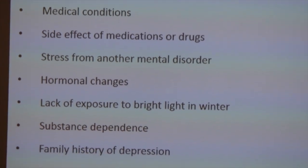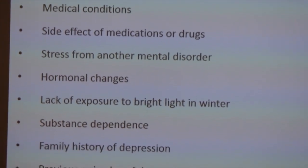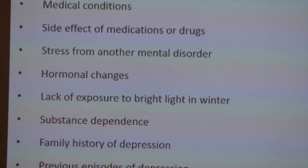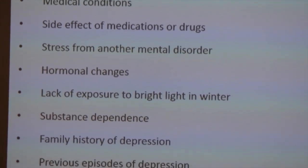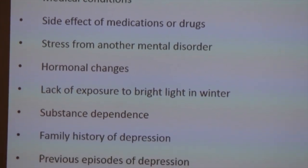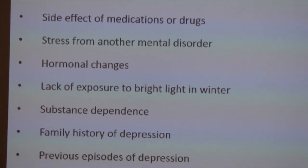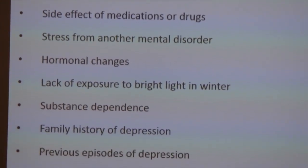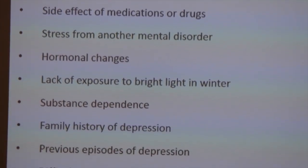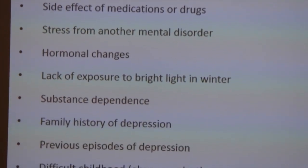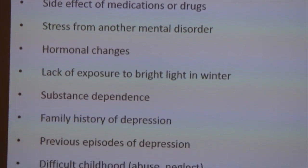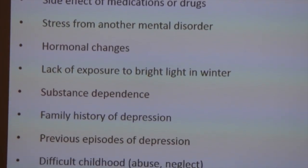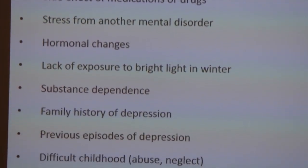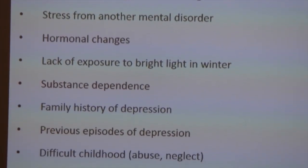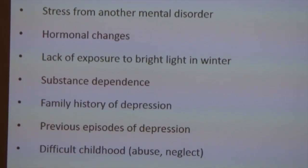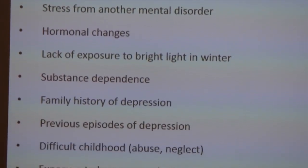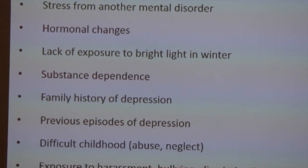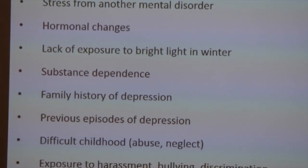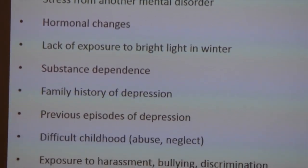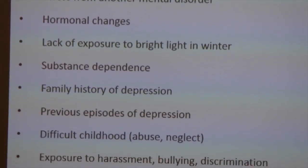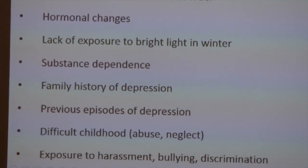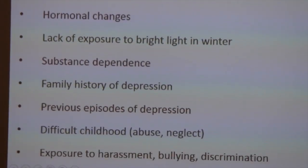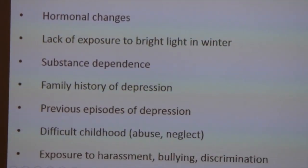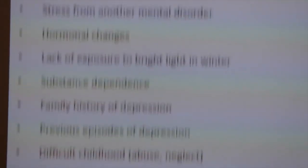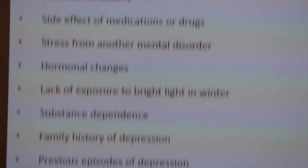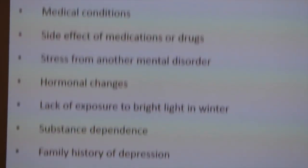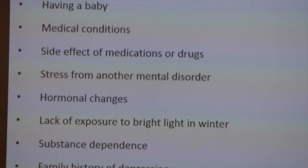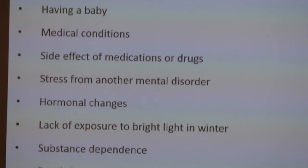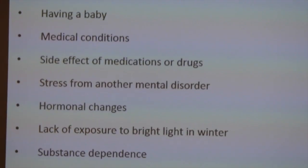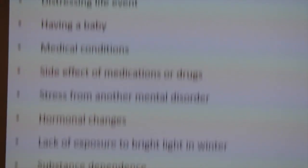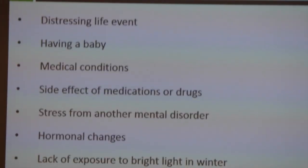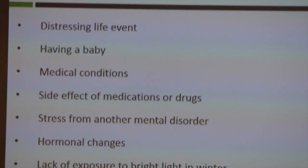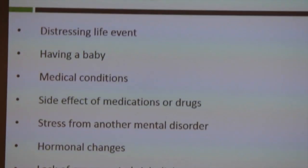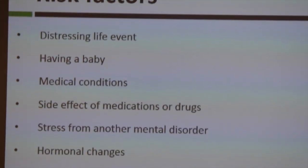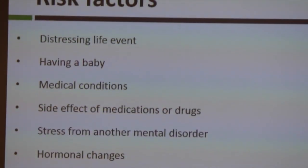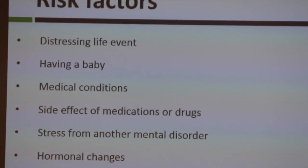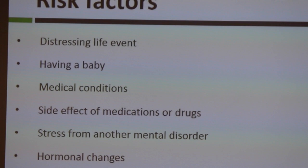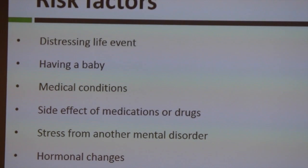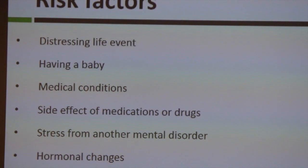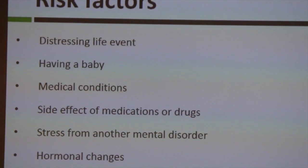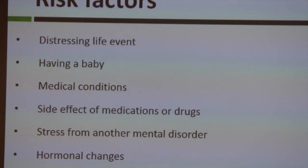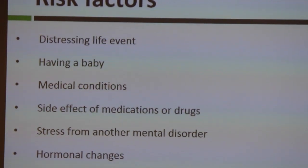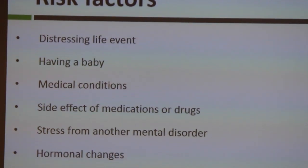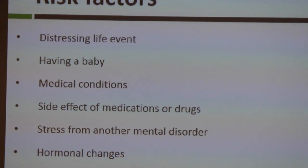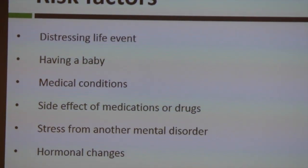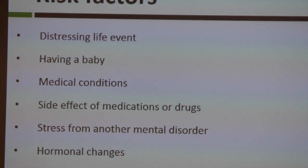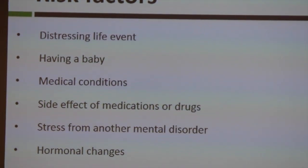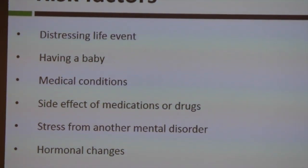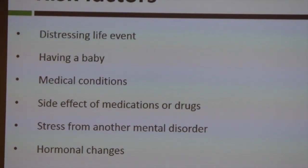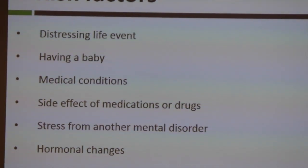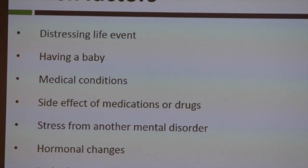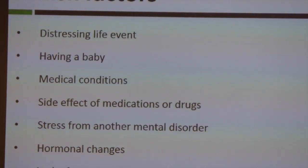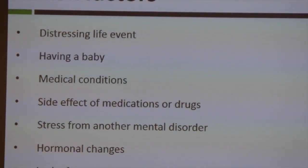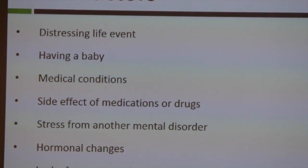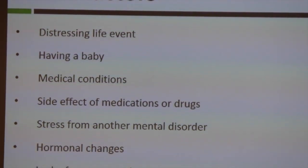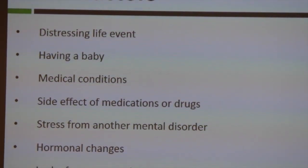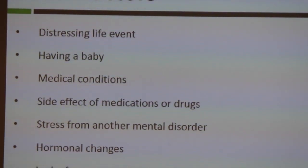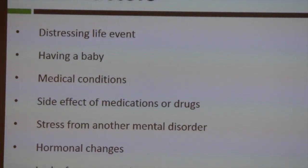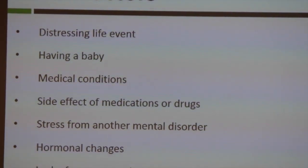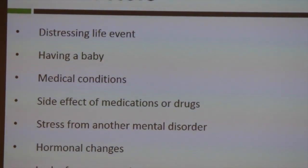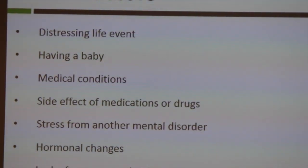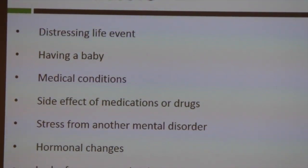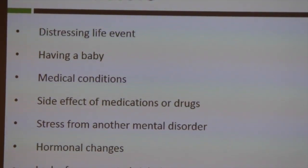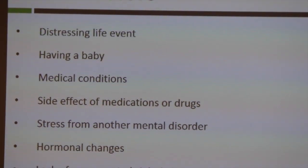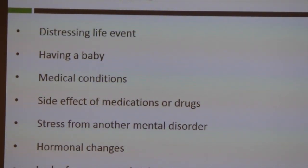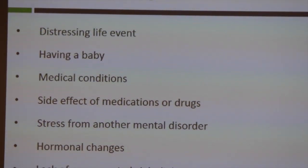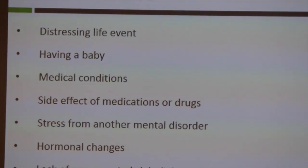right? Anything that can be extremely stressful for an individual. Financial stress it's really quite topical. We're seeing